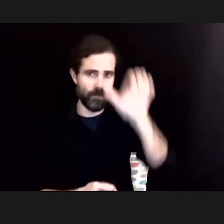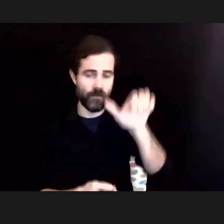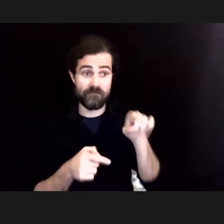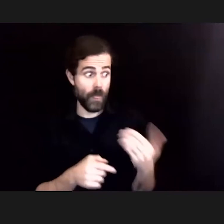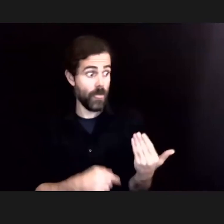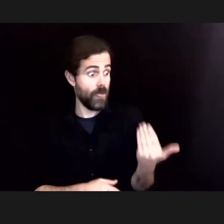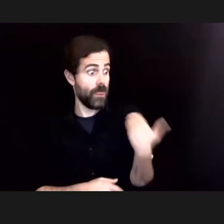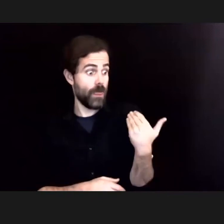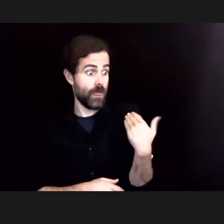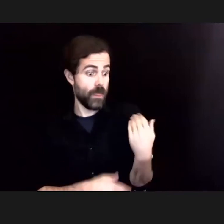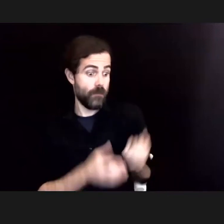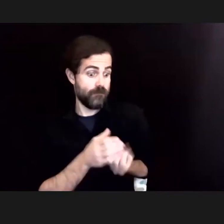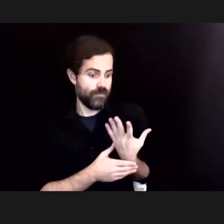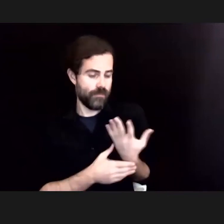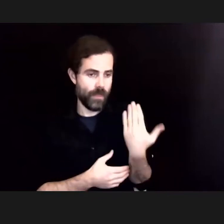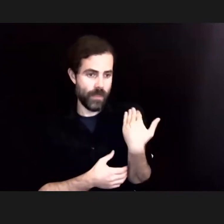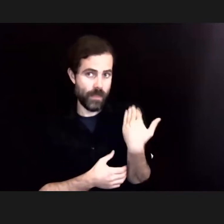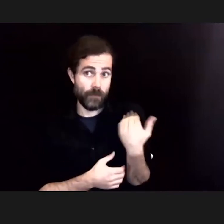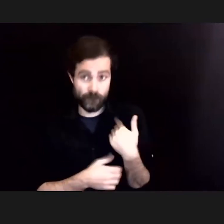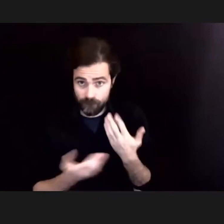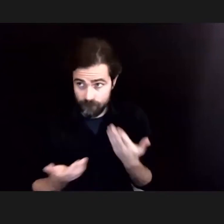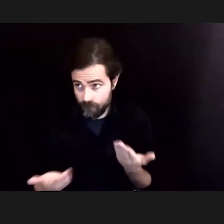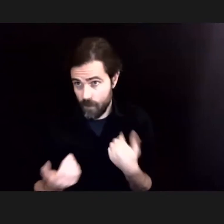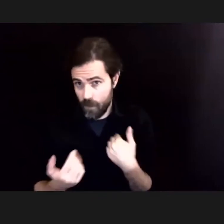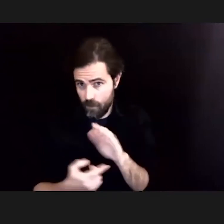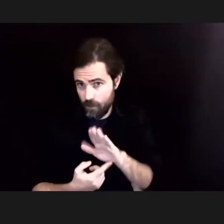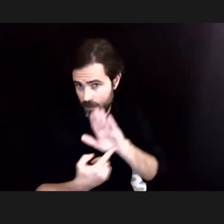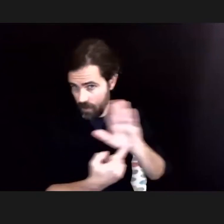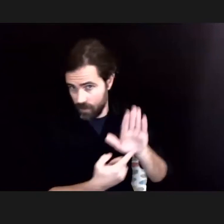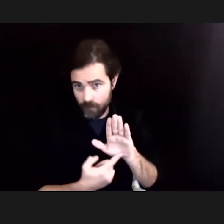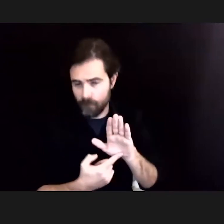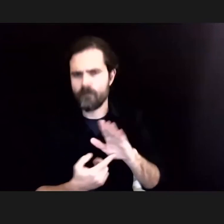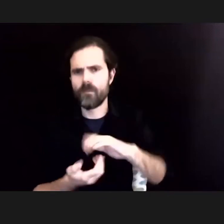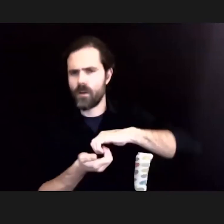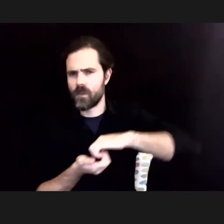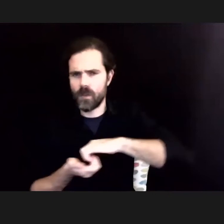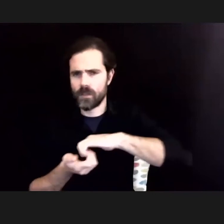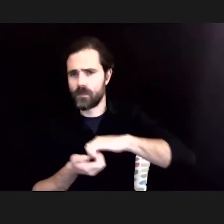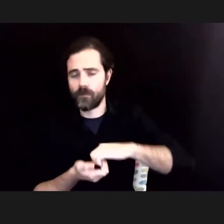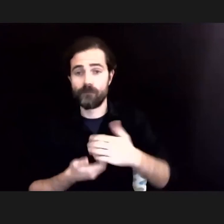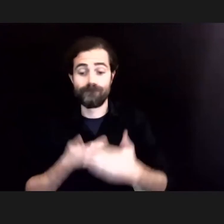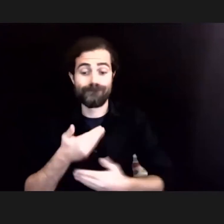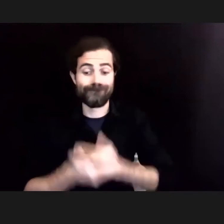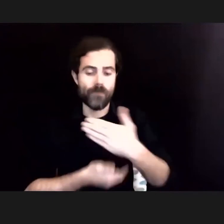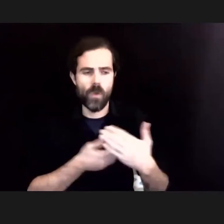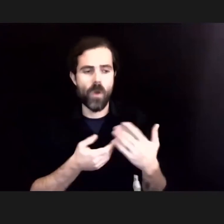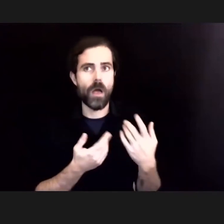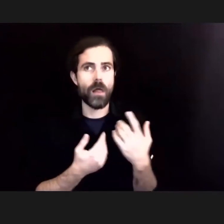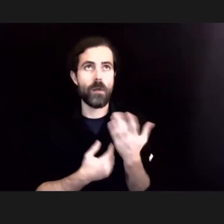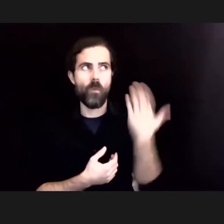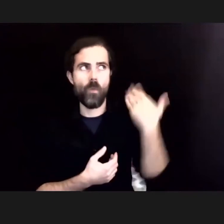organization, and is an organization that was born following a participatory process in the course